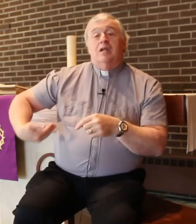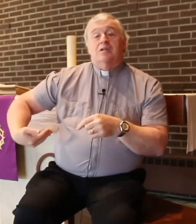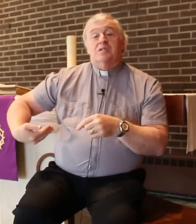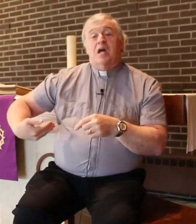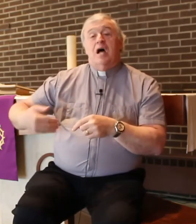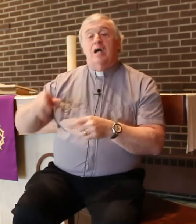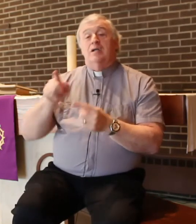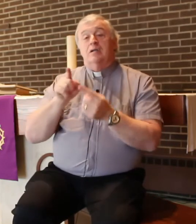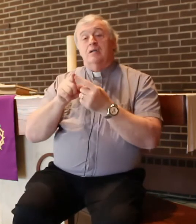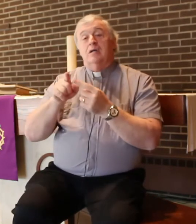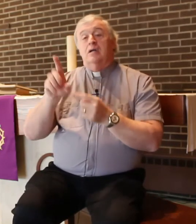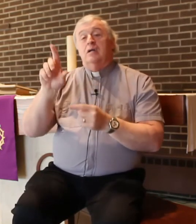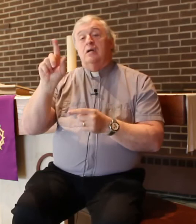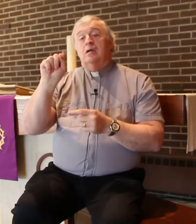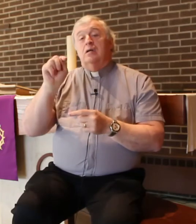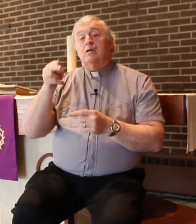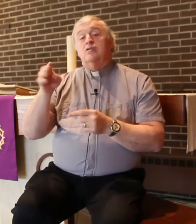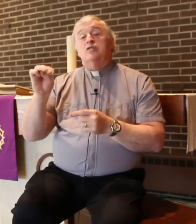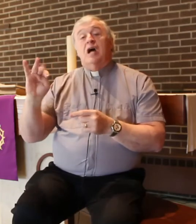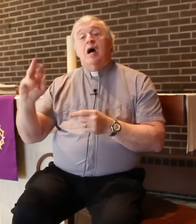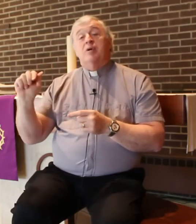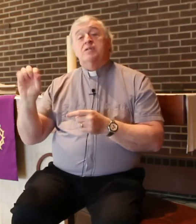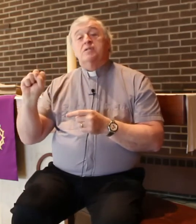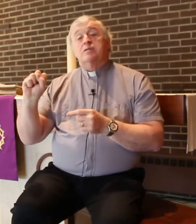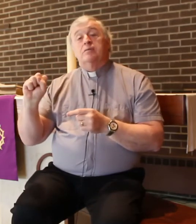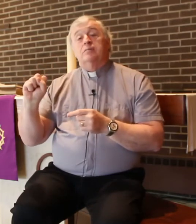his side to Thomas,